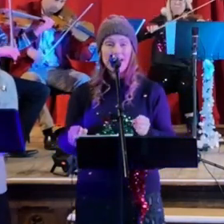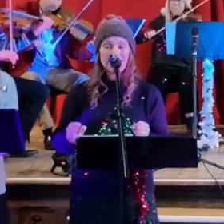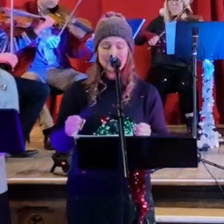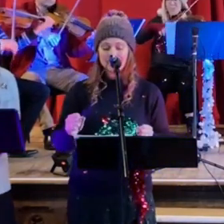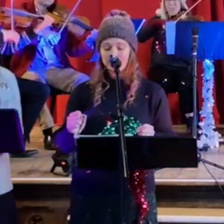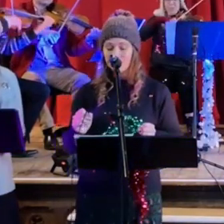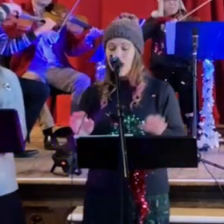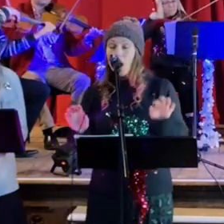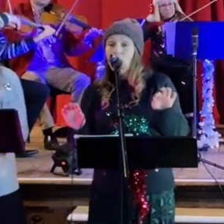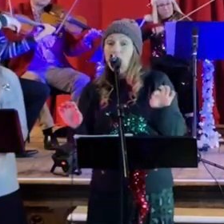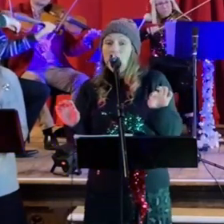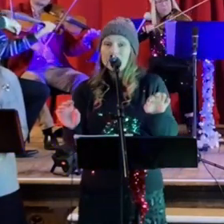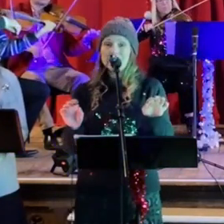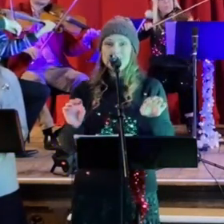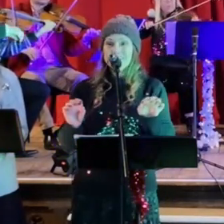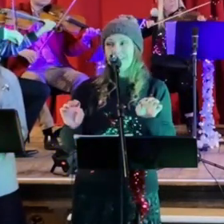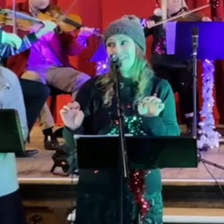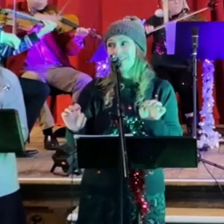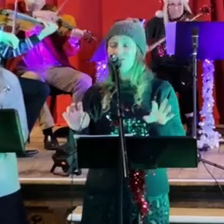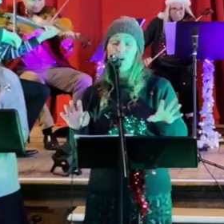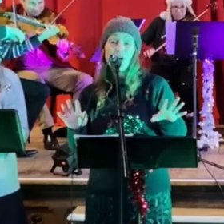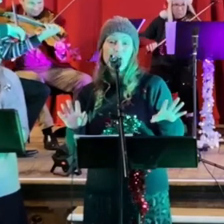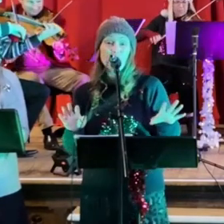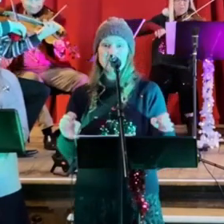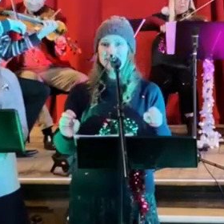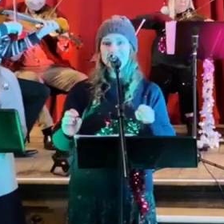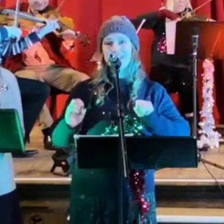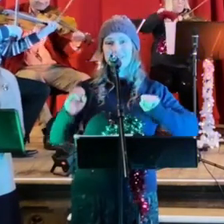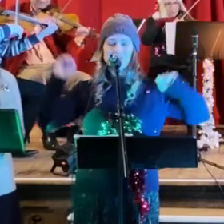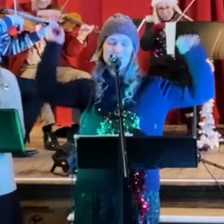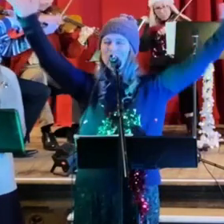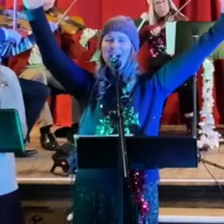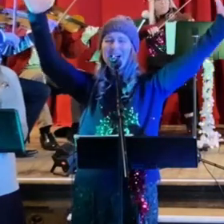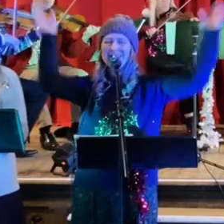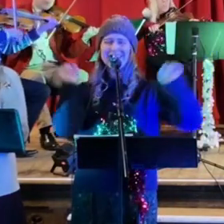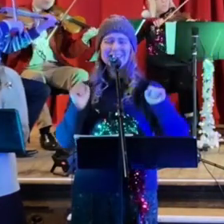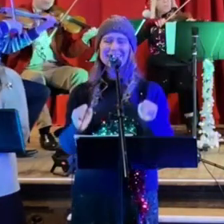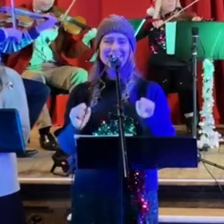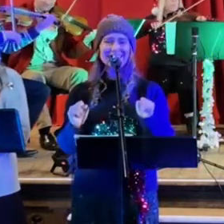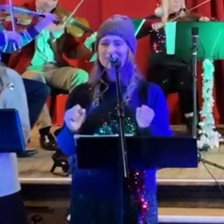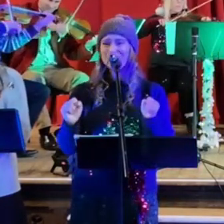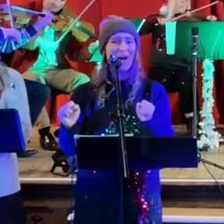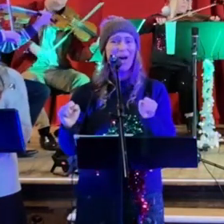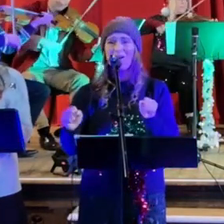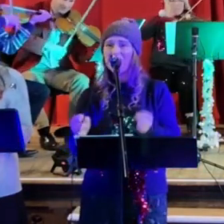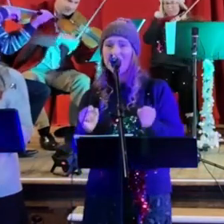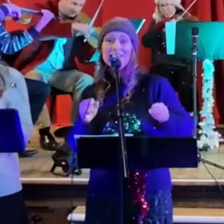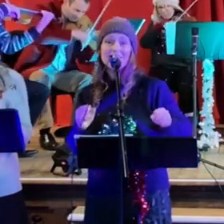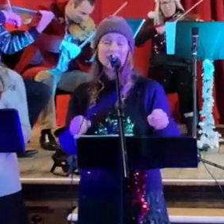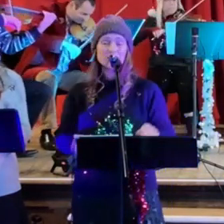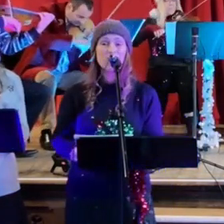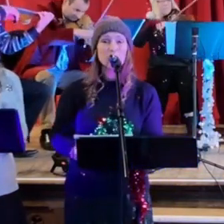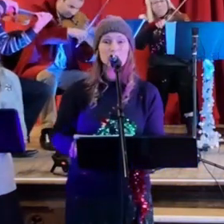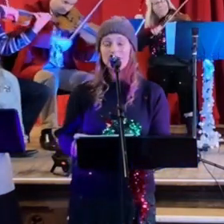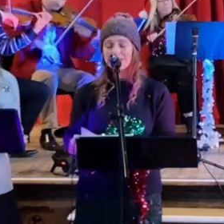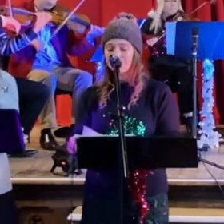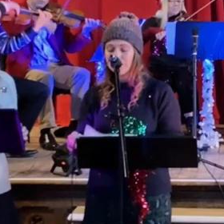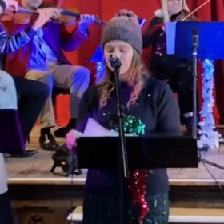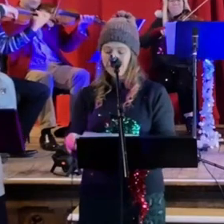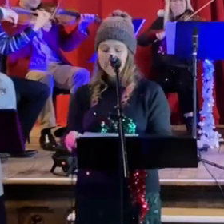daylight. All these things and all these things and all these things and more. That's what Christmas means